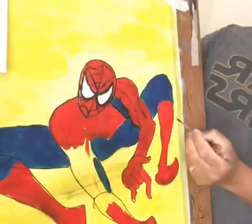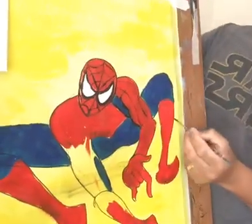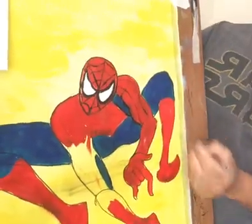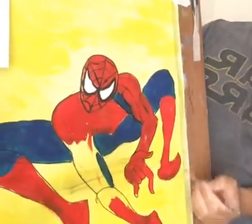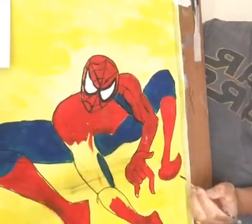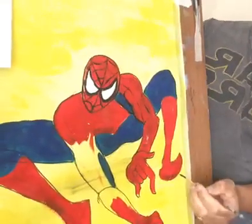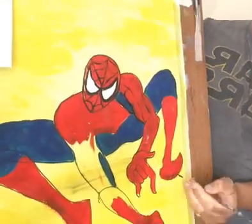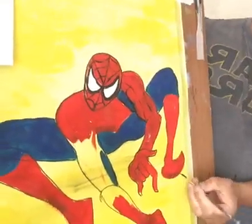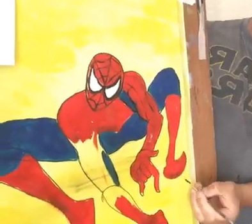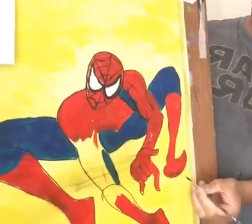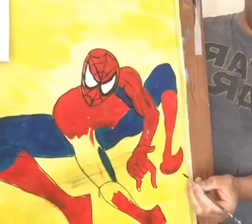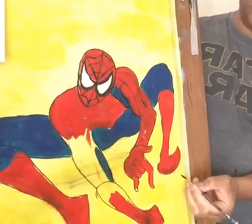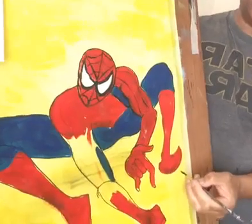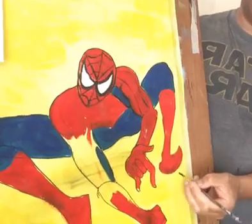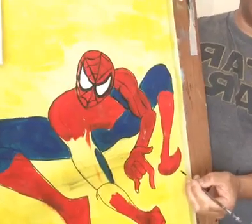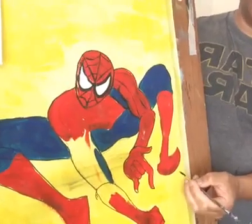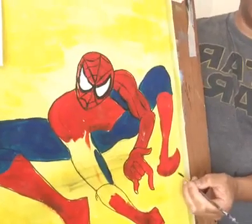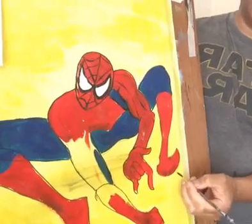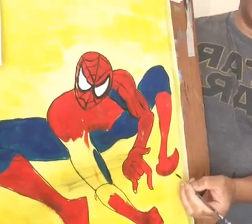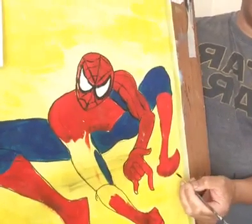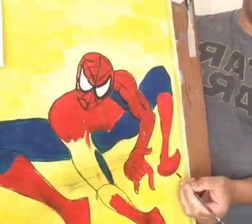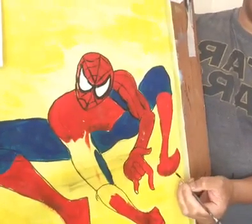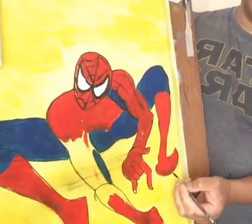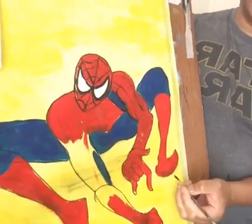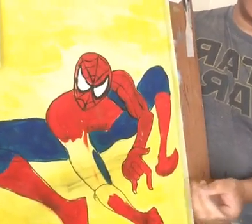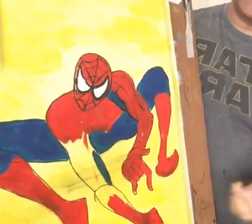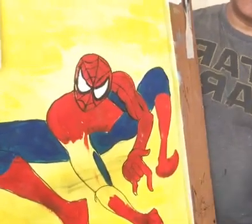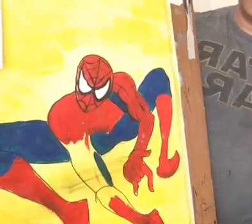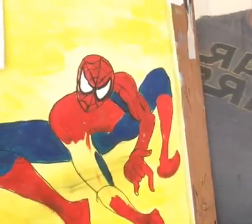And it'll be the same for his feet.